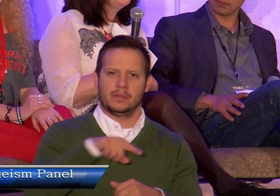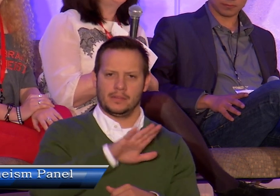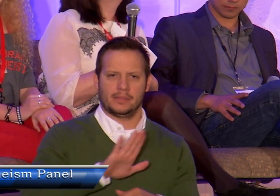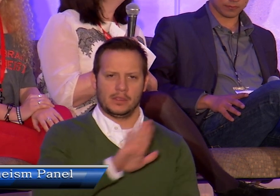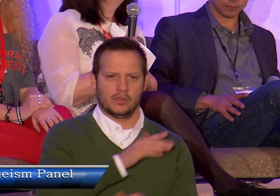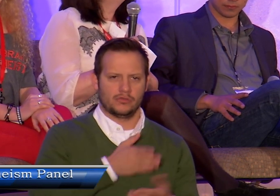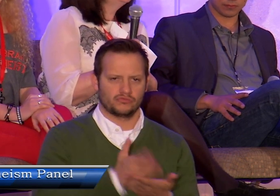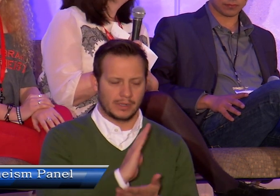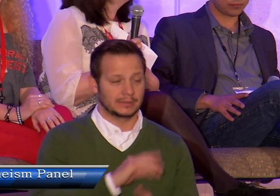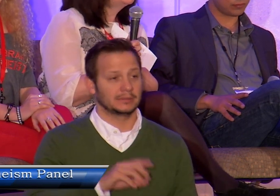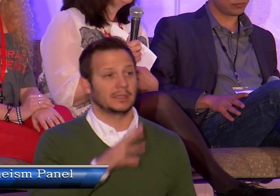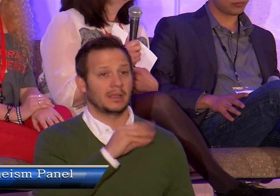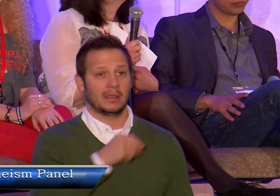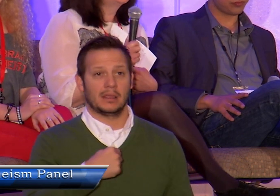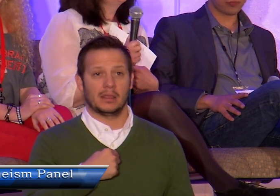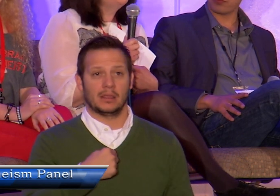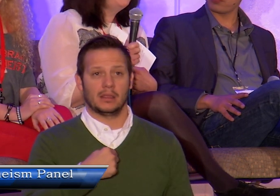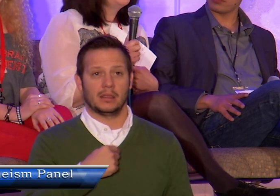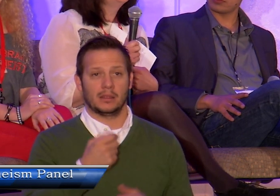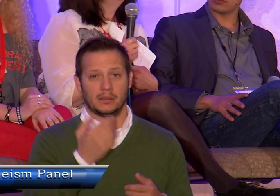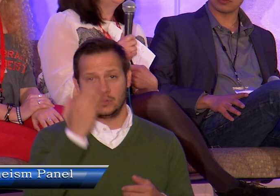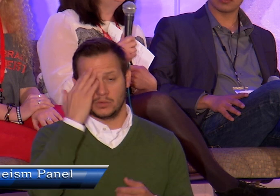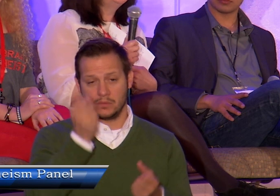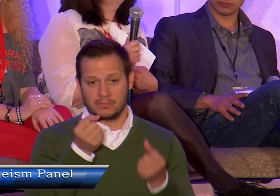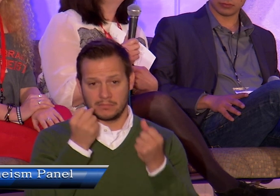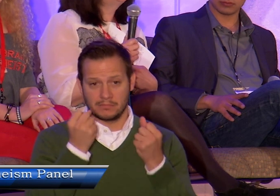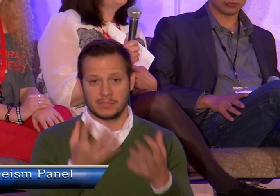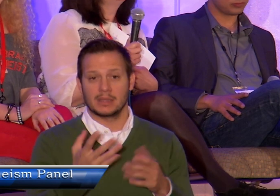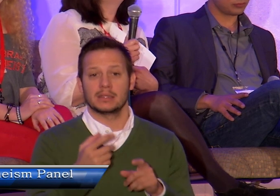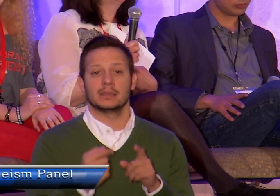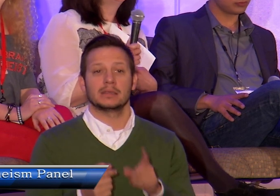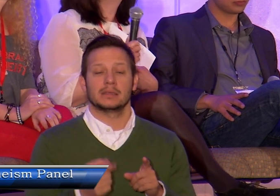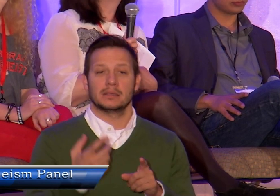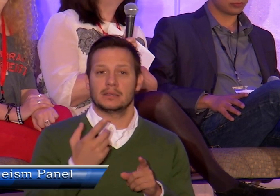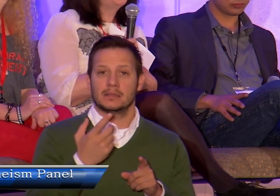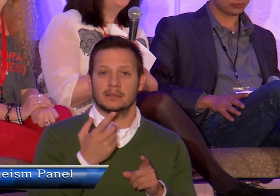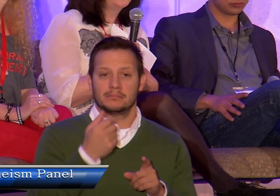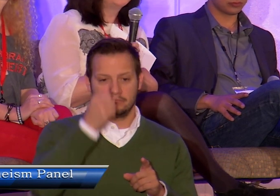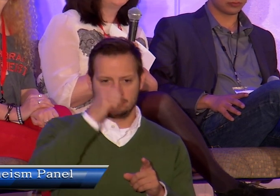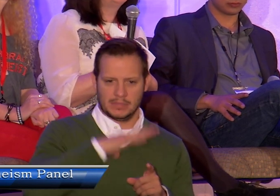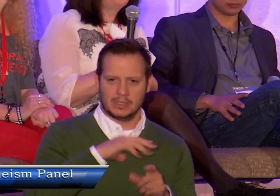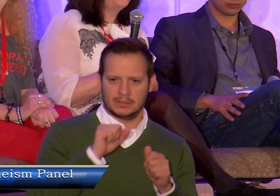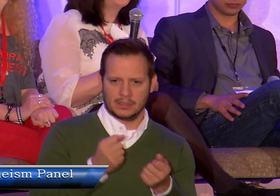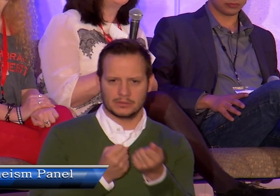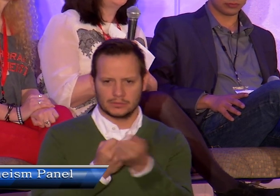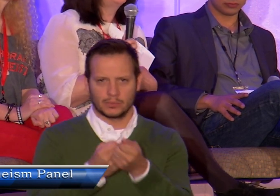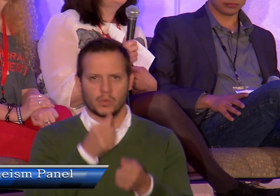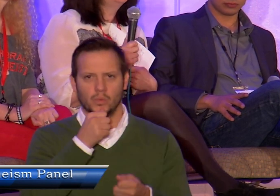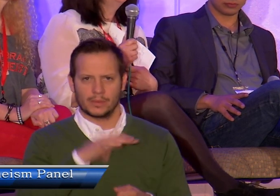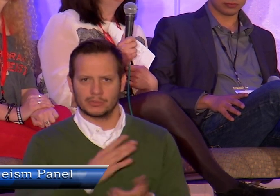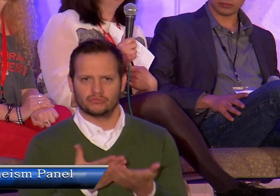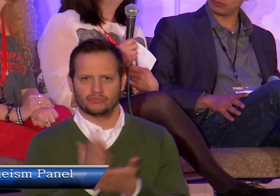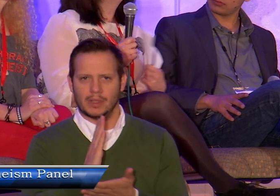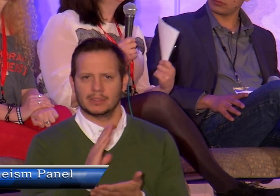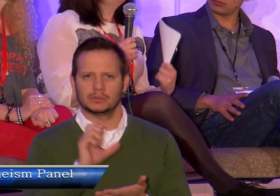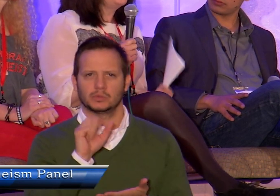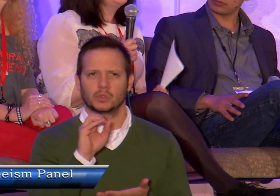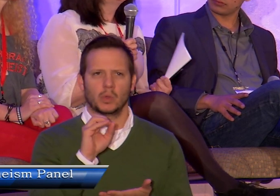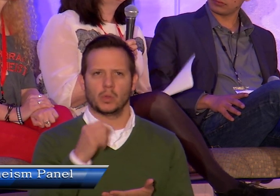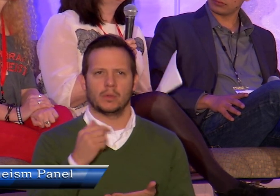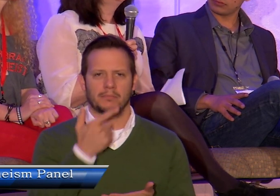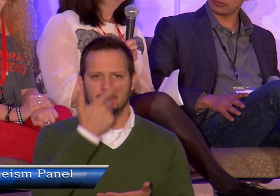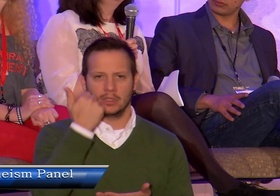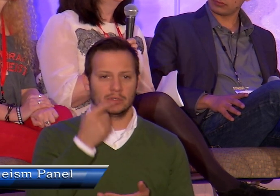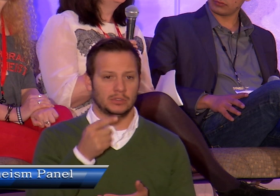men, and some of the greatest misogynists are women. Identity politics is bogus. It's bogus. And I think we need to go